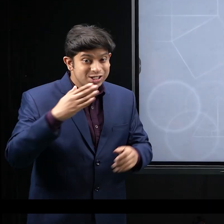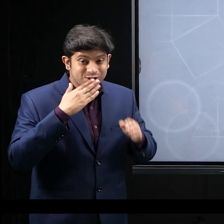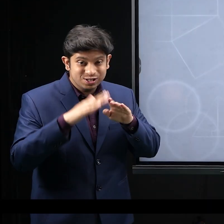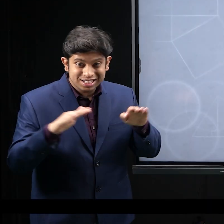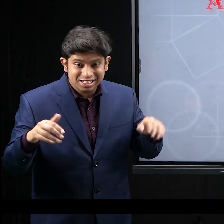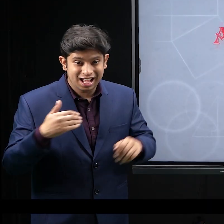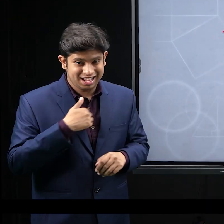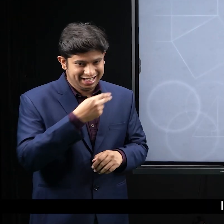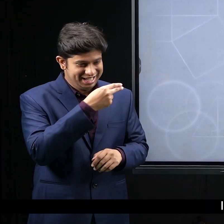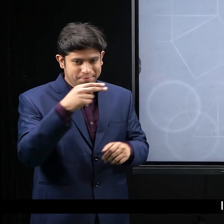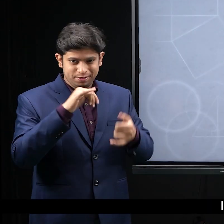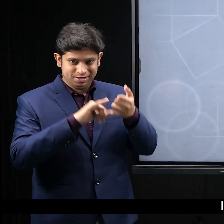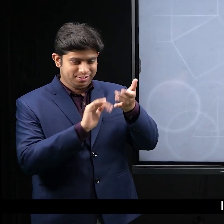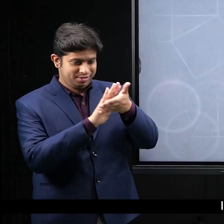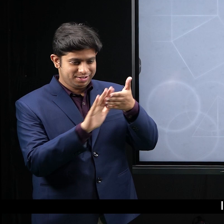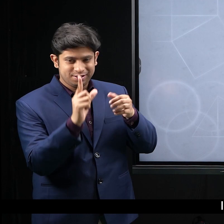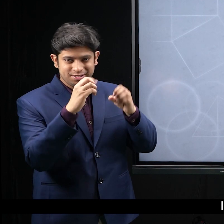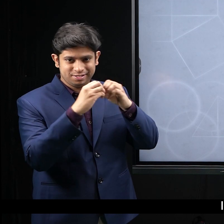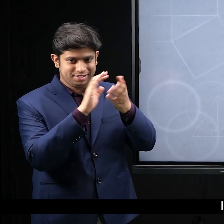Hello students, I am Subhashish.